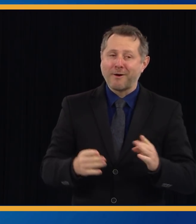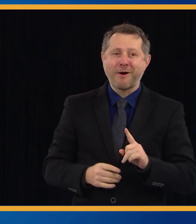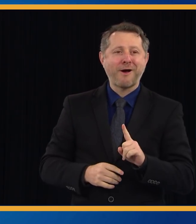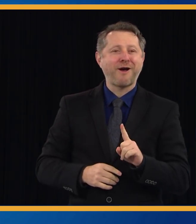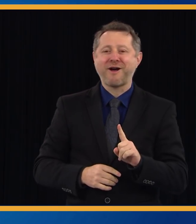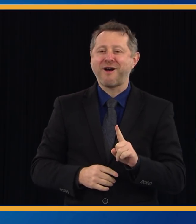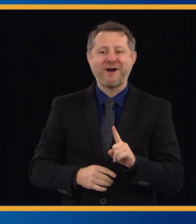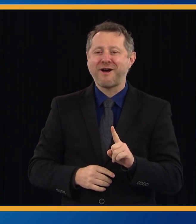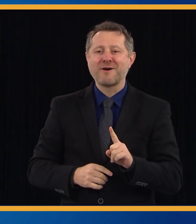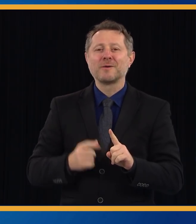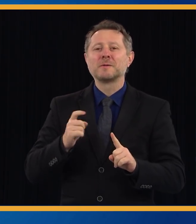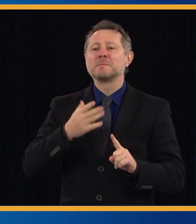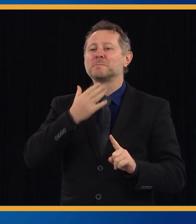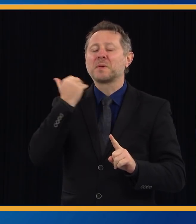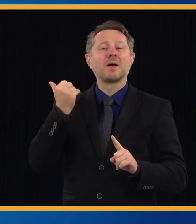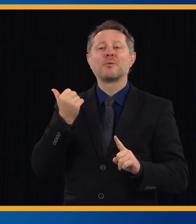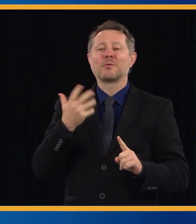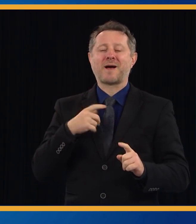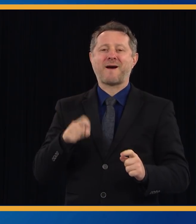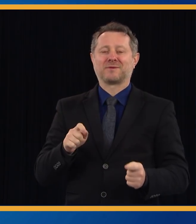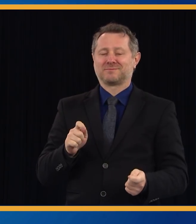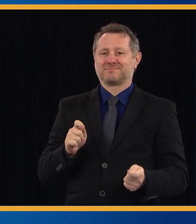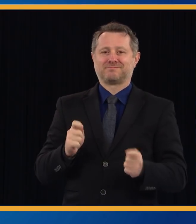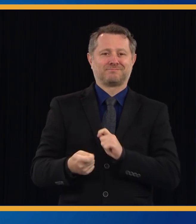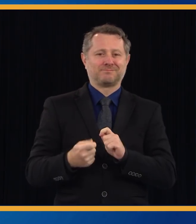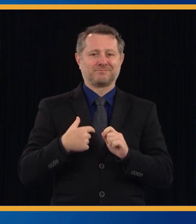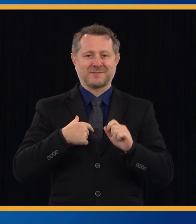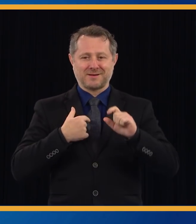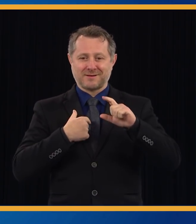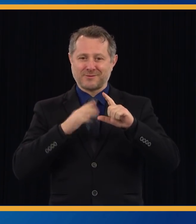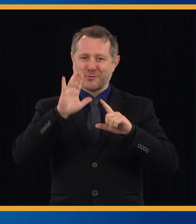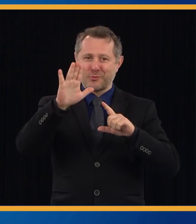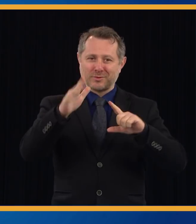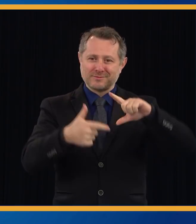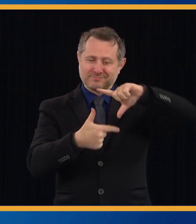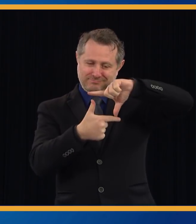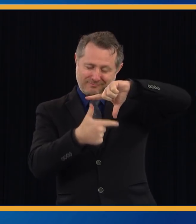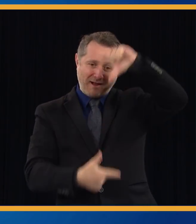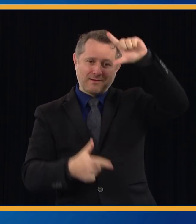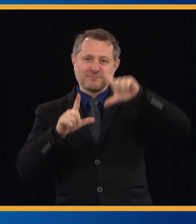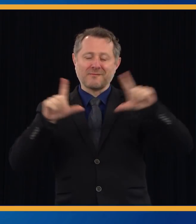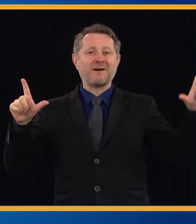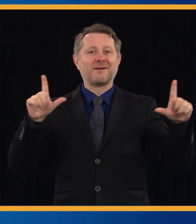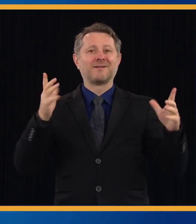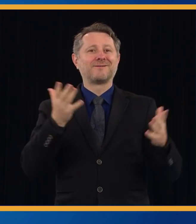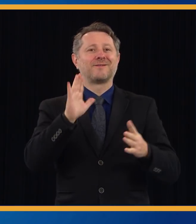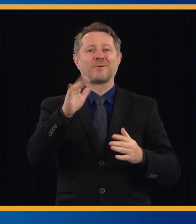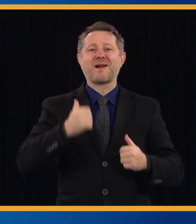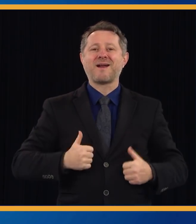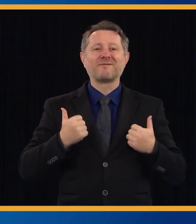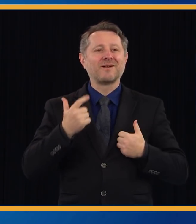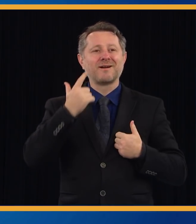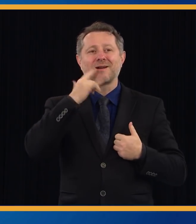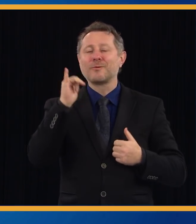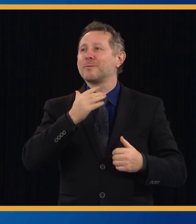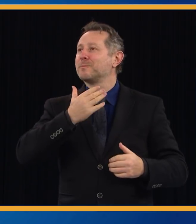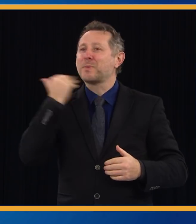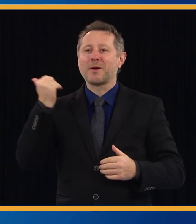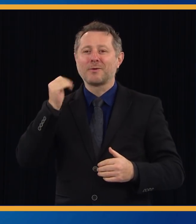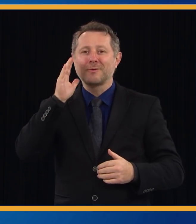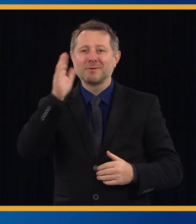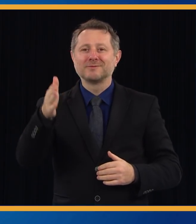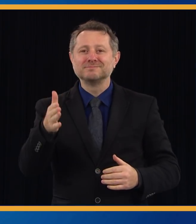And we're going to reimagine what our life is, and we're going to improve for